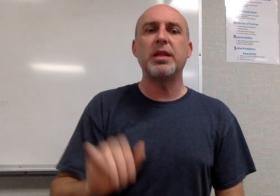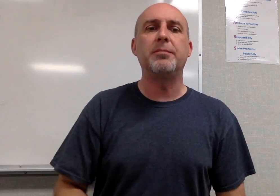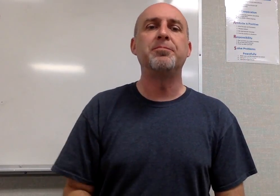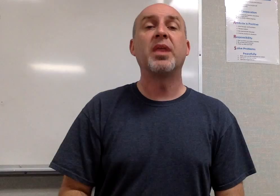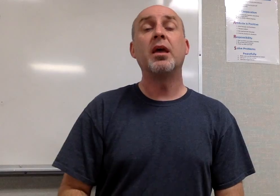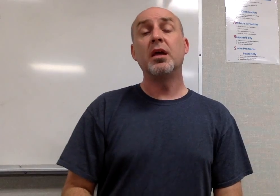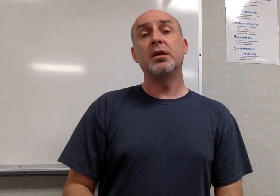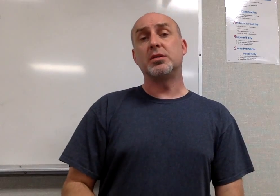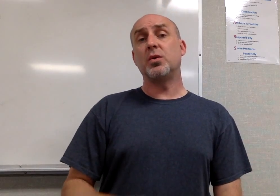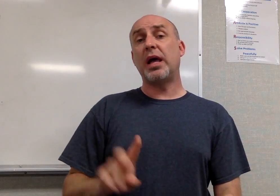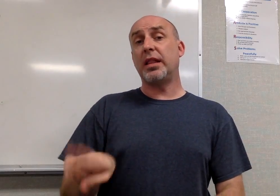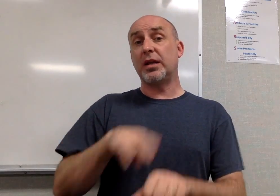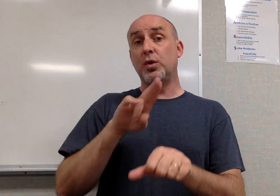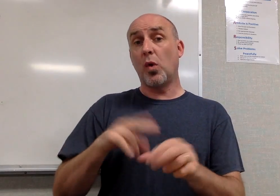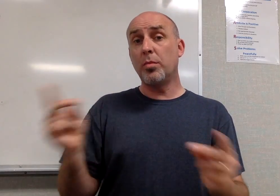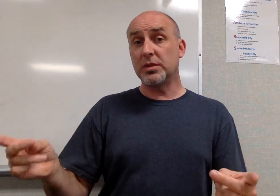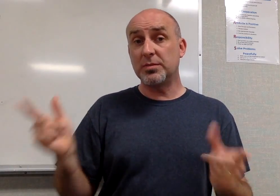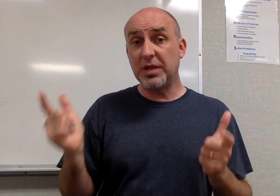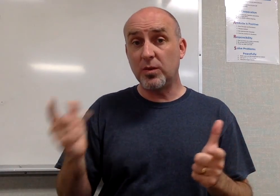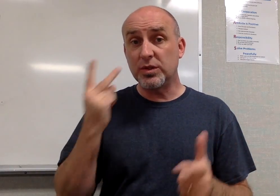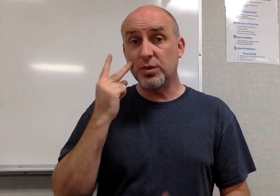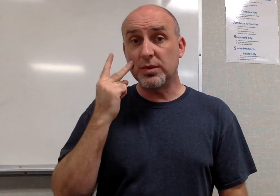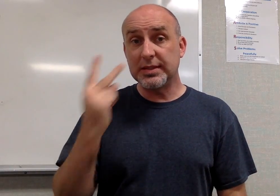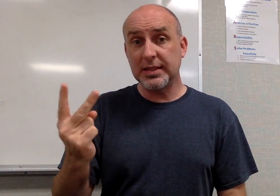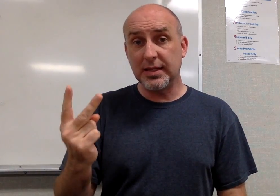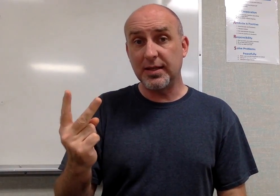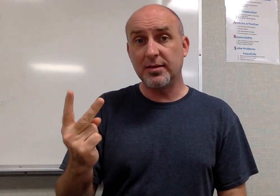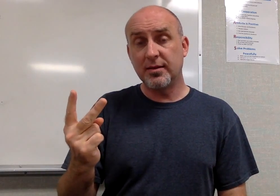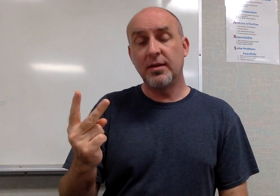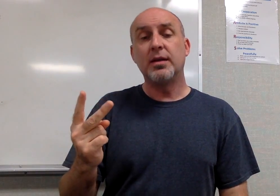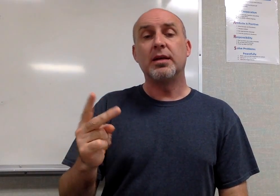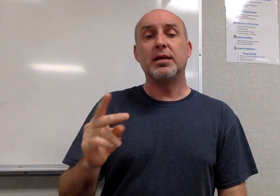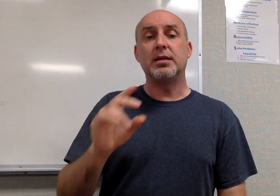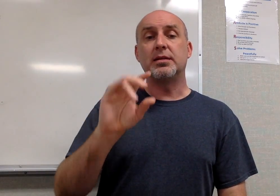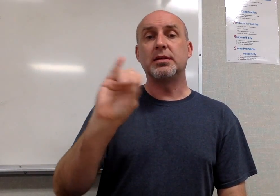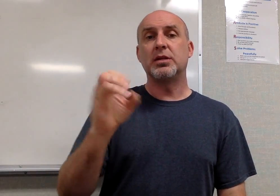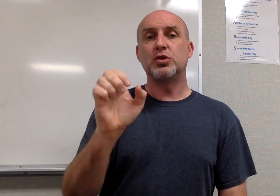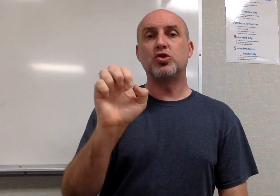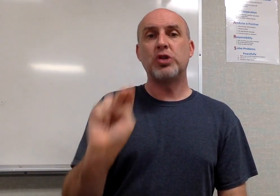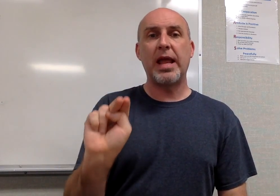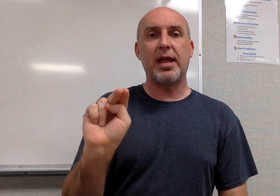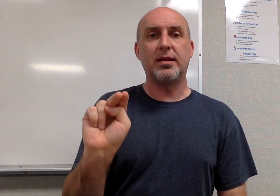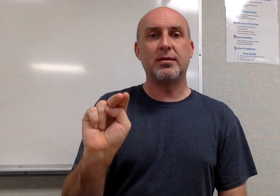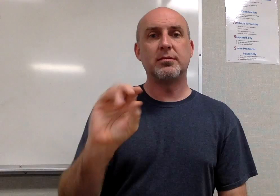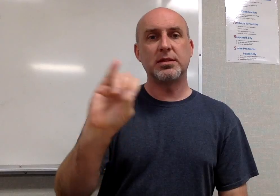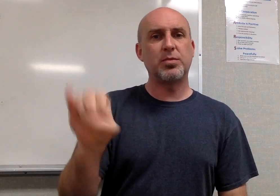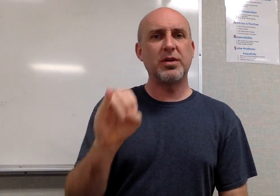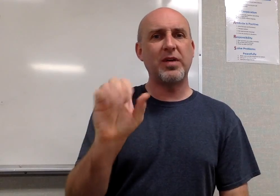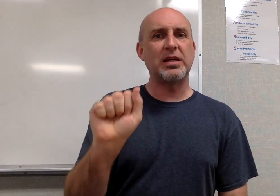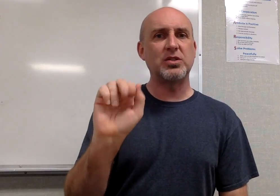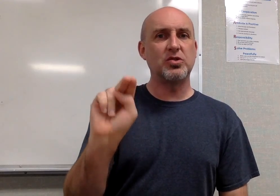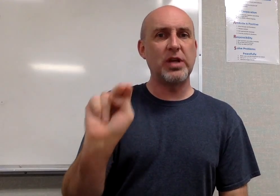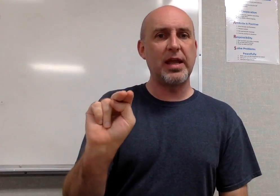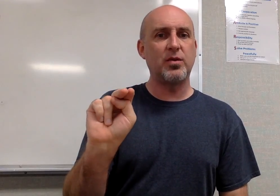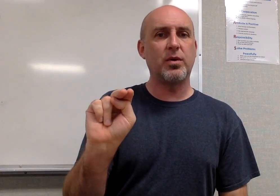it. So at normal speed, what you will see is Jan. It's pretty fast. January